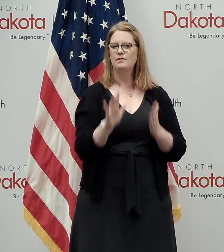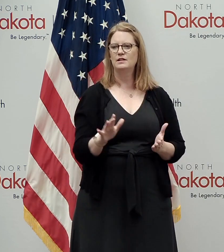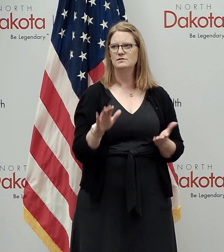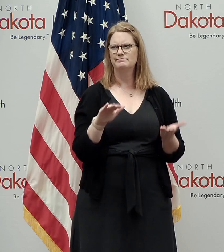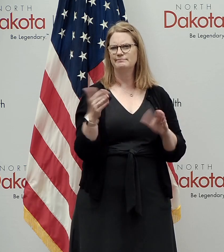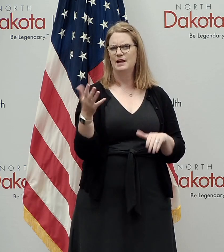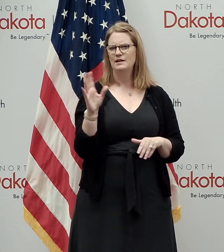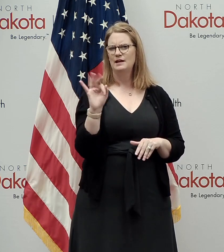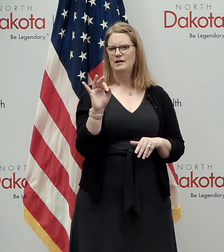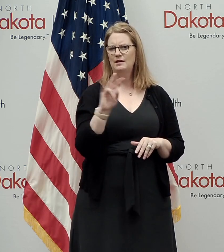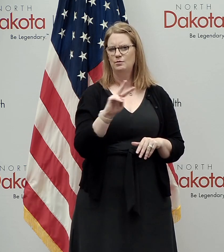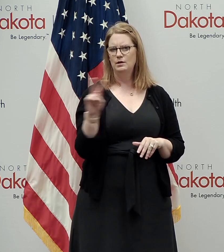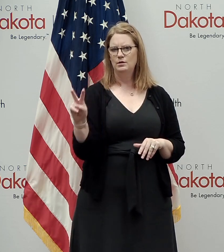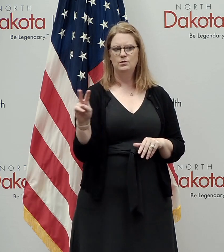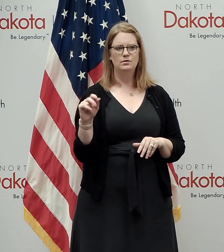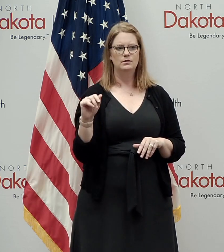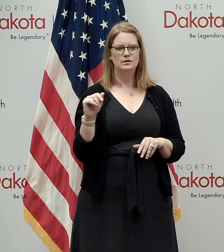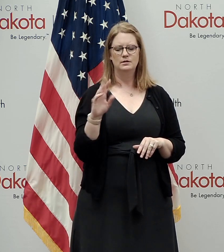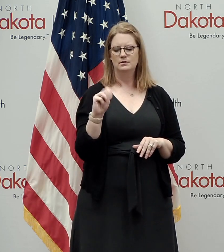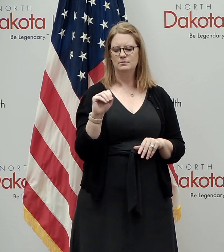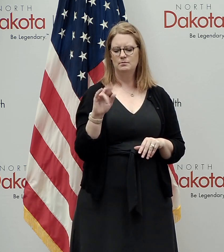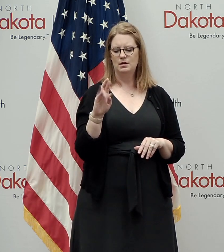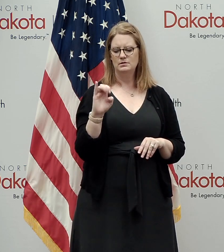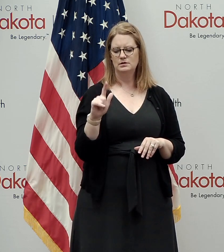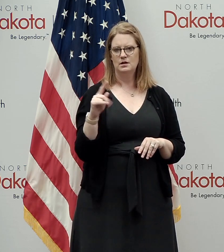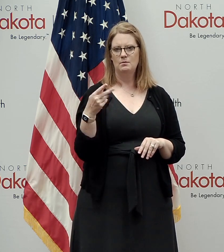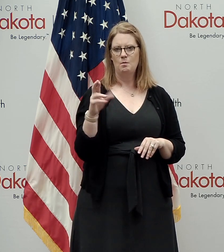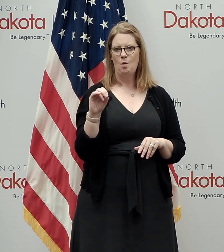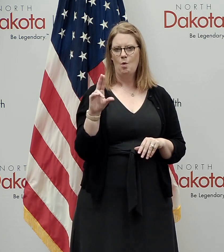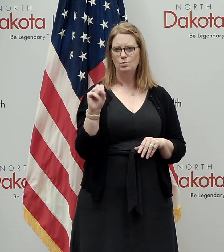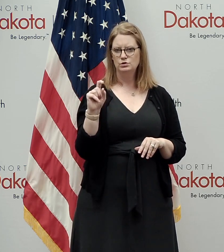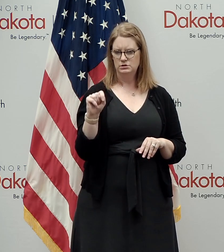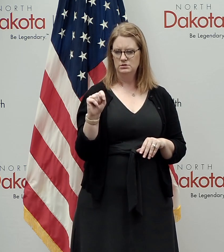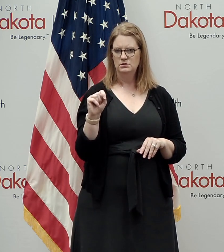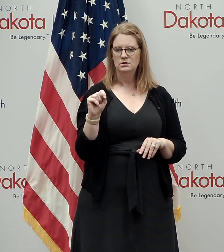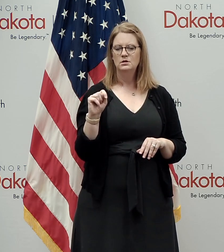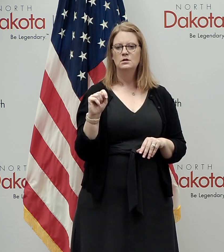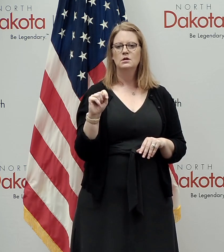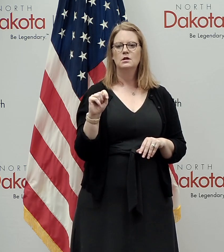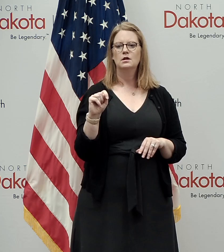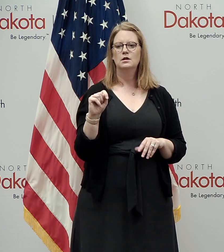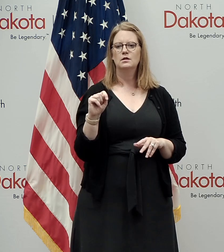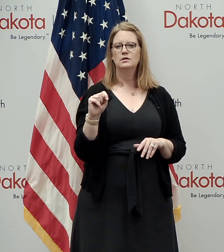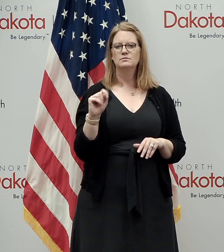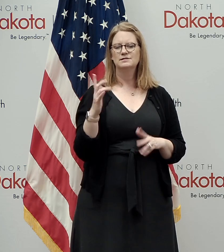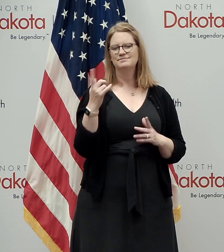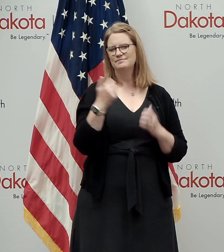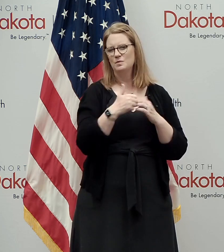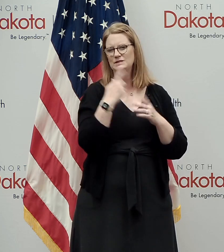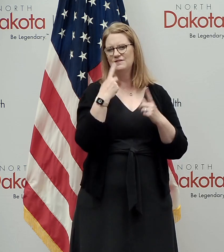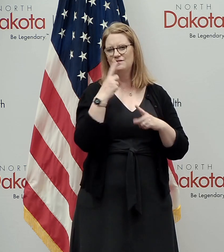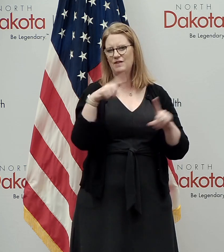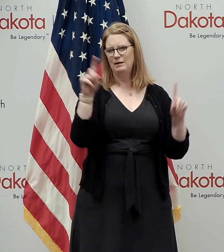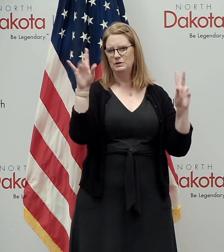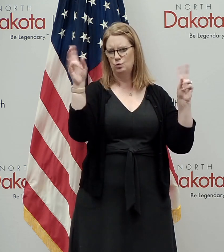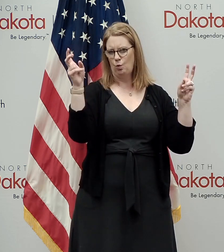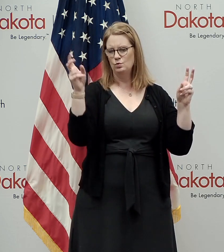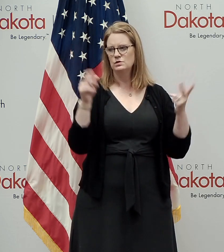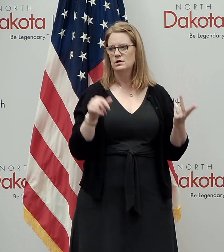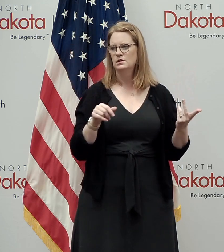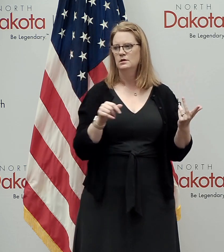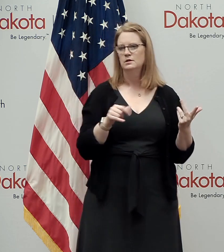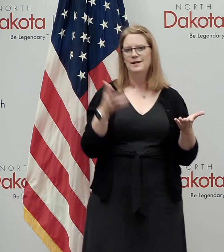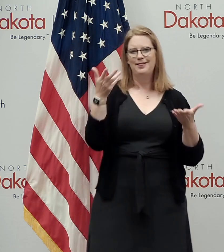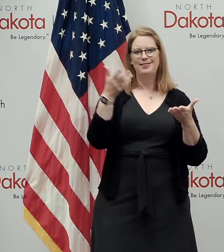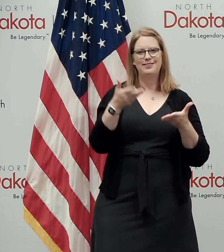died in 1922, Marcel Proust. I'm sure many of you are familiar with that name. And one of his most famous quotes is,